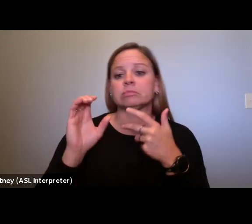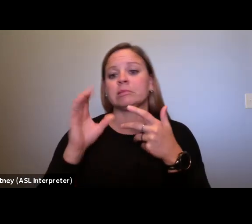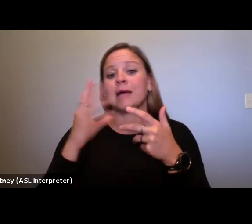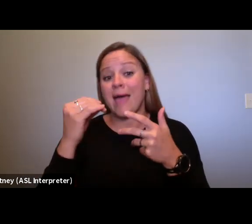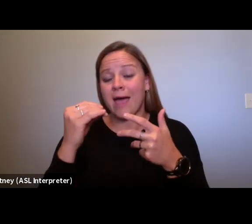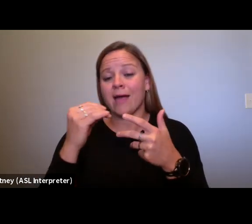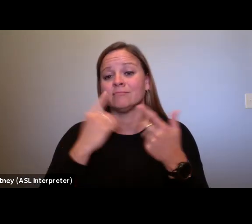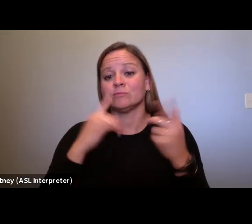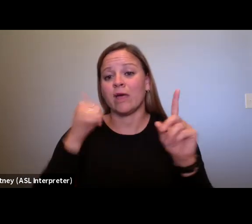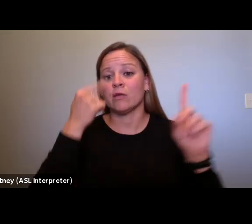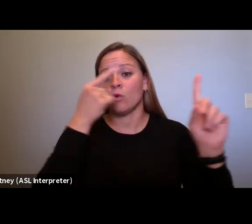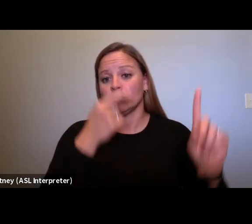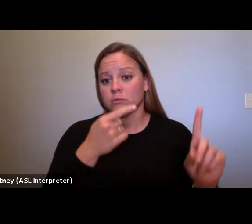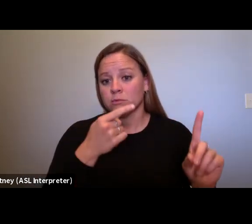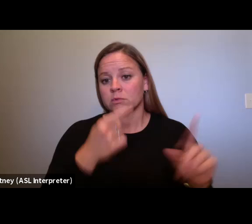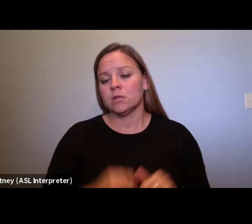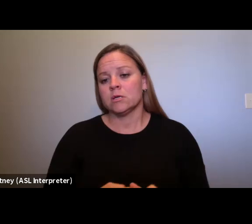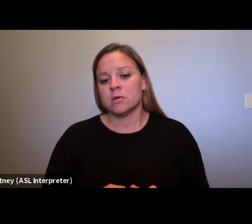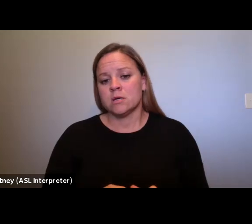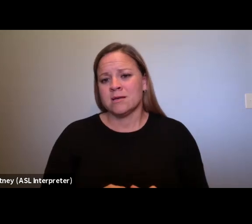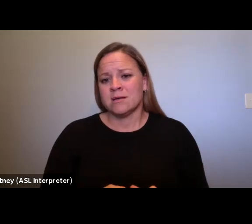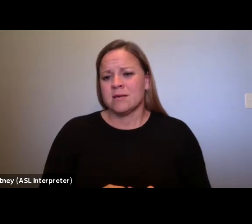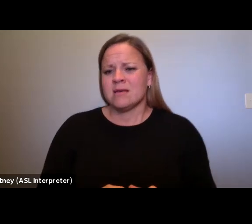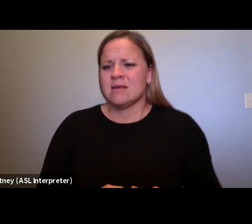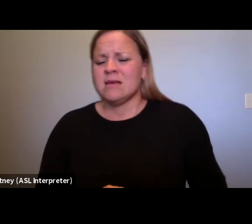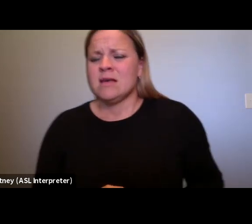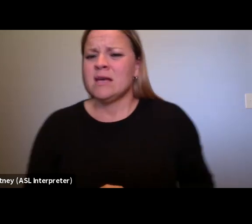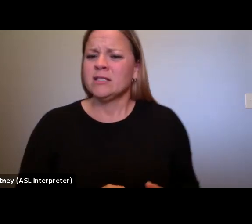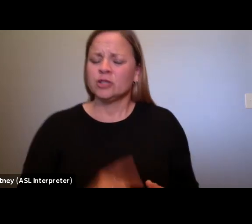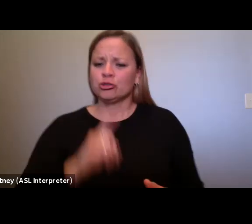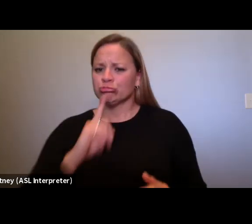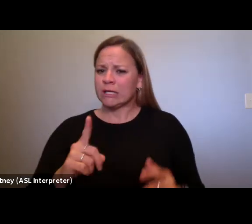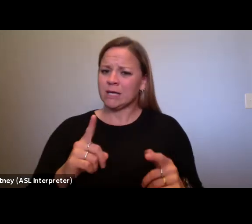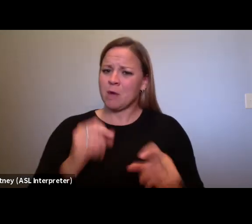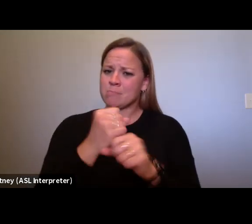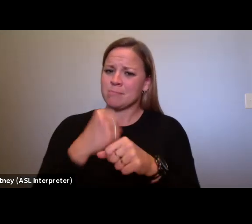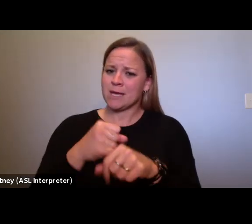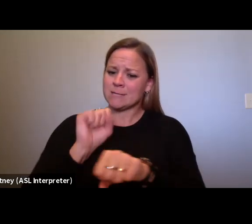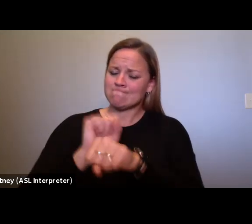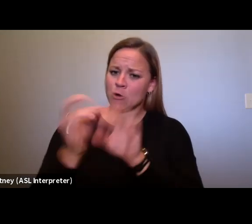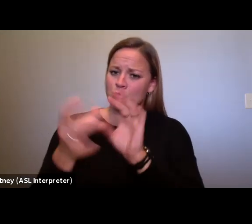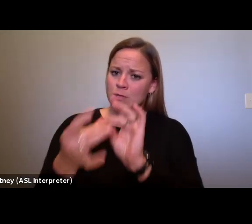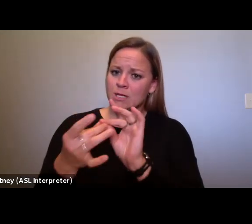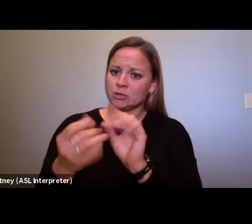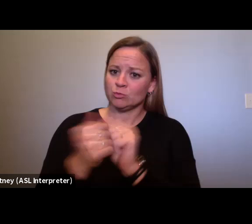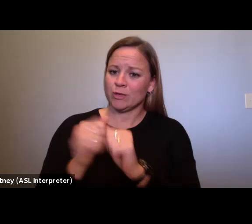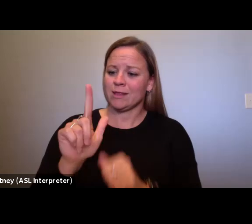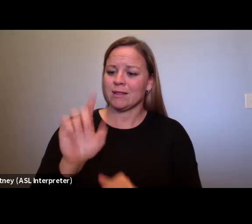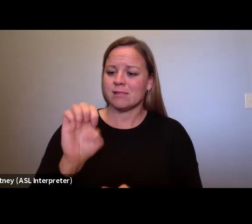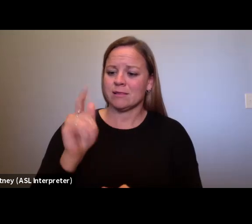goals. And it's just about forming those working relationships with leasing agencies